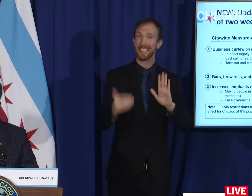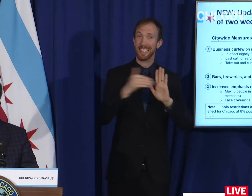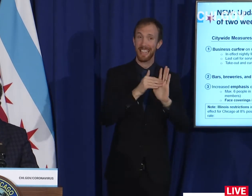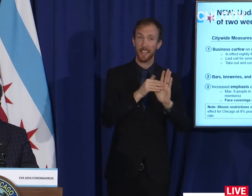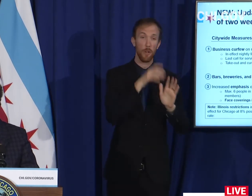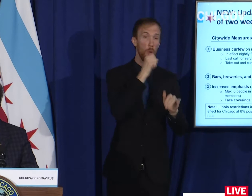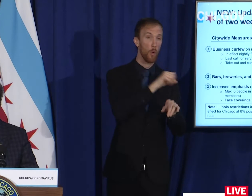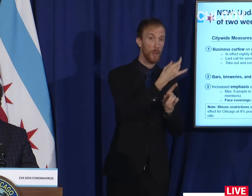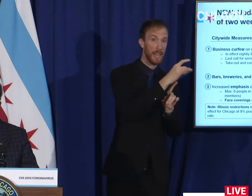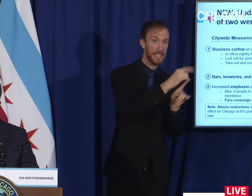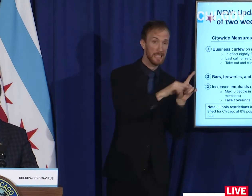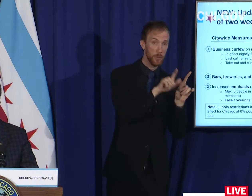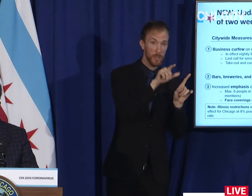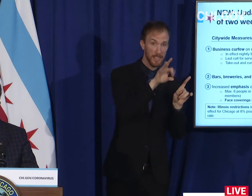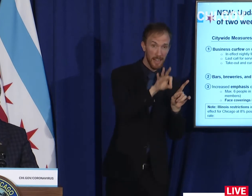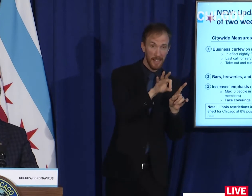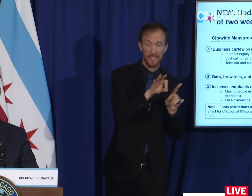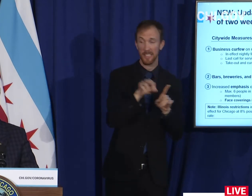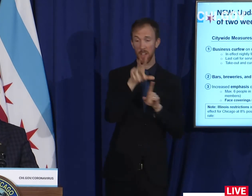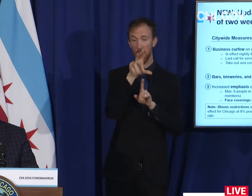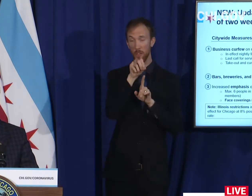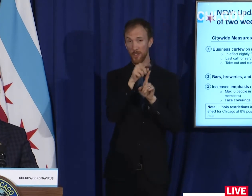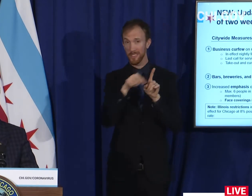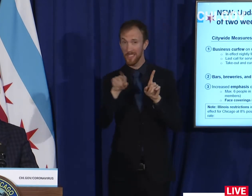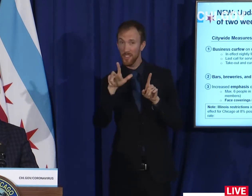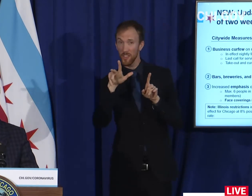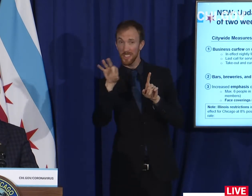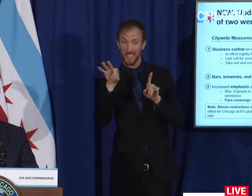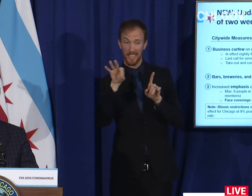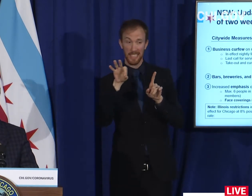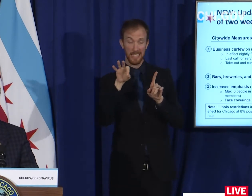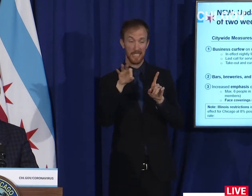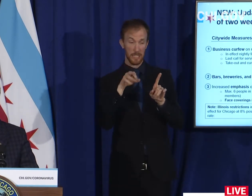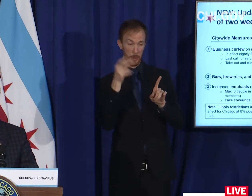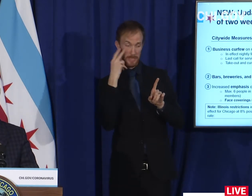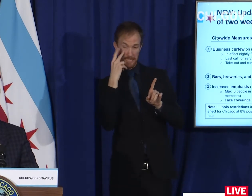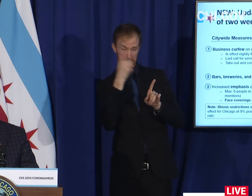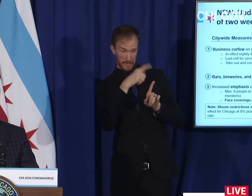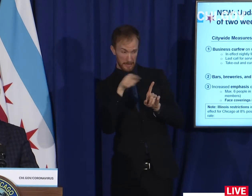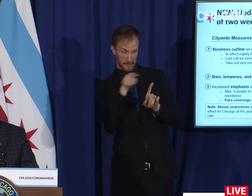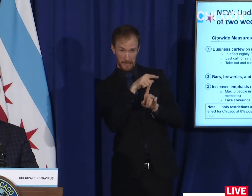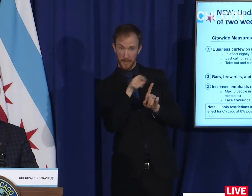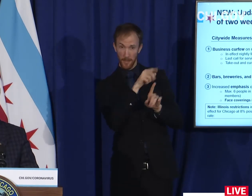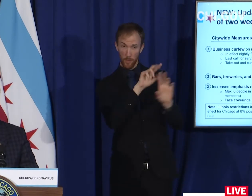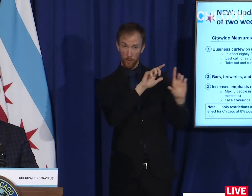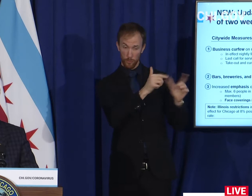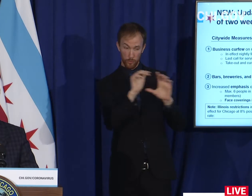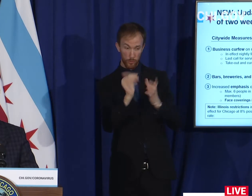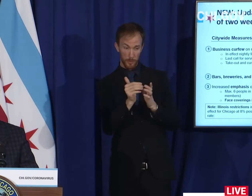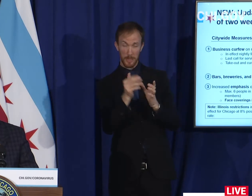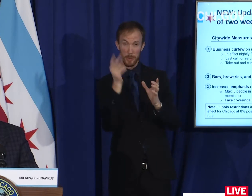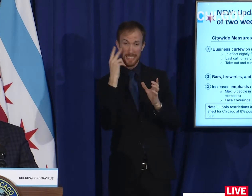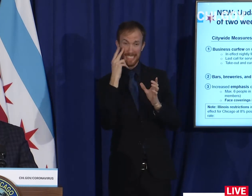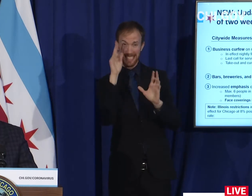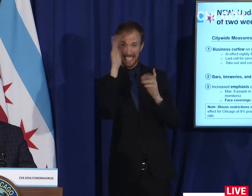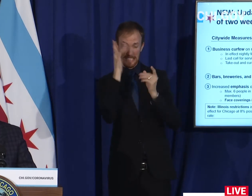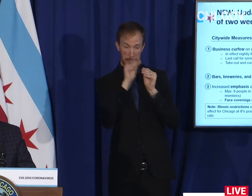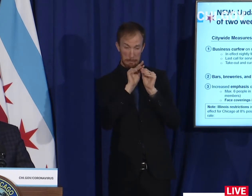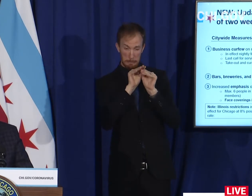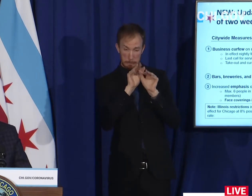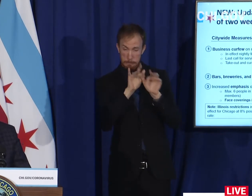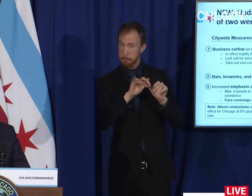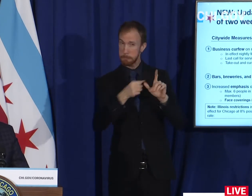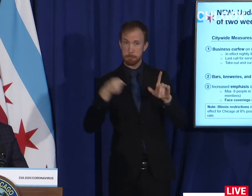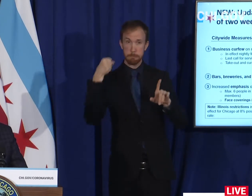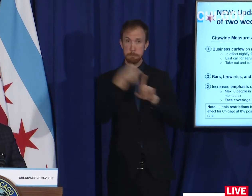29, 30 to 39. Your rate of increase is alarming, and you need to take heed,